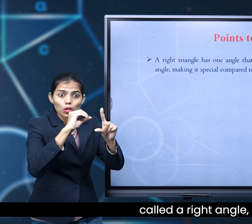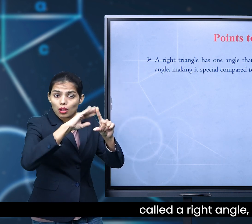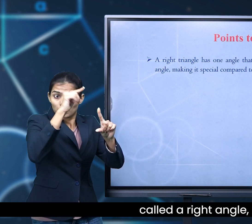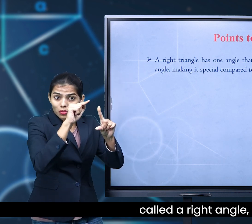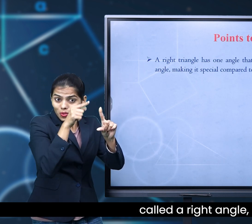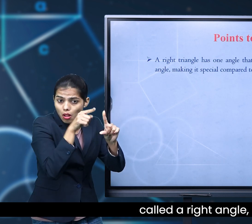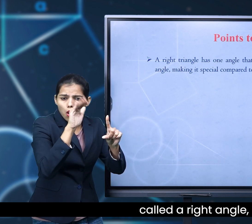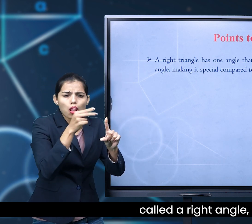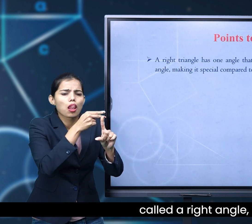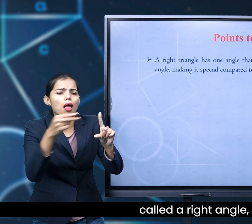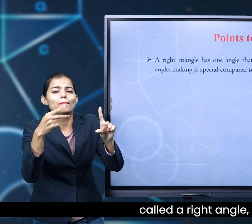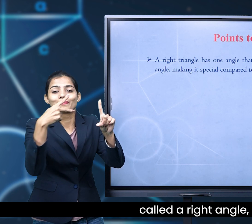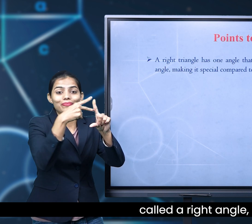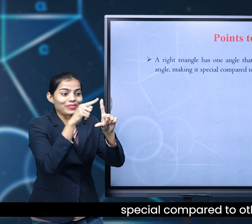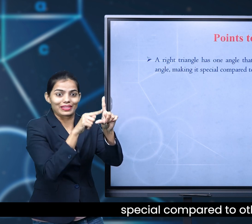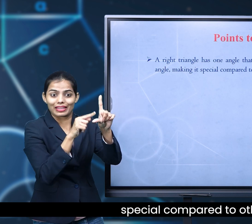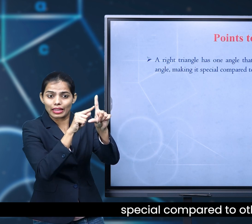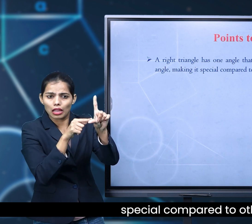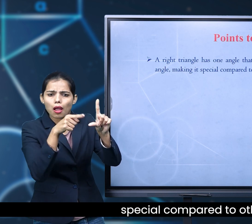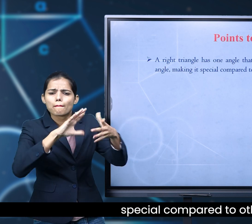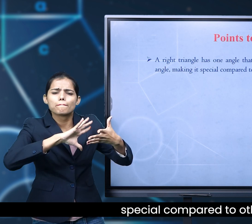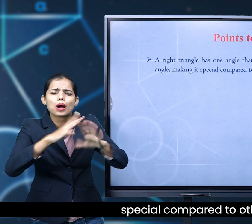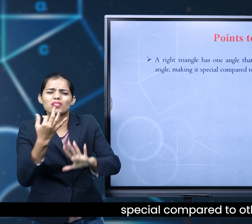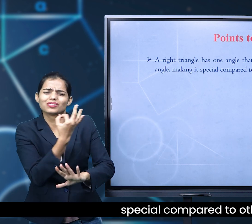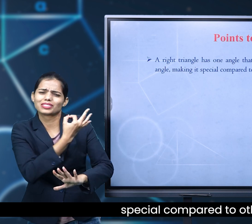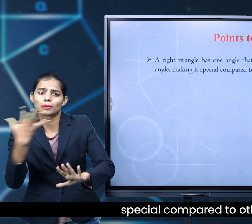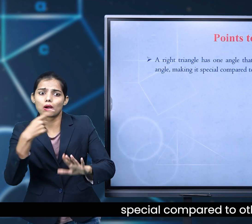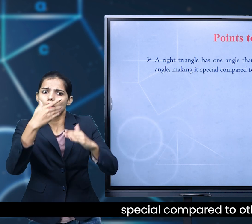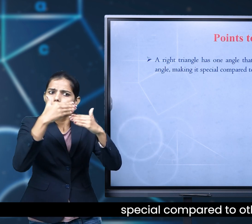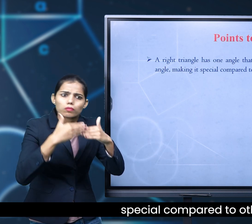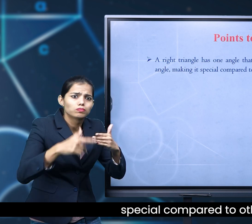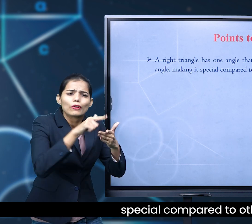right angle, making it special compared to the other triangles.